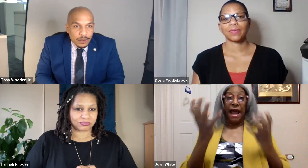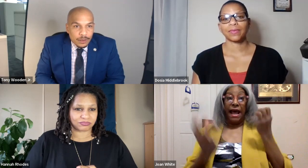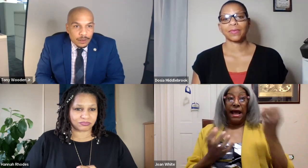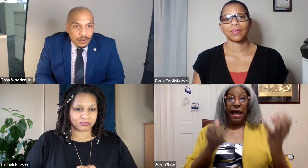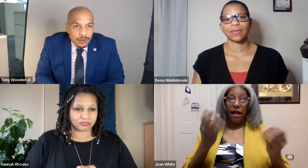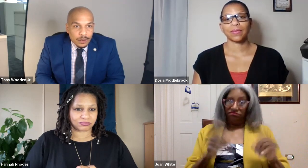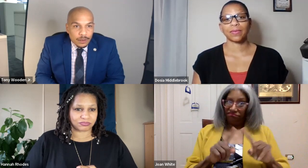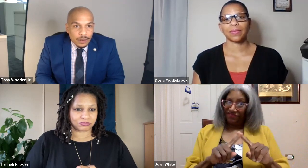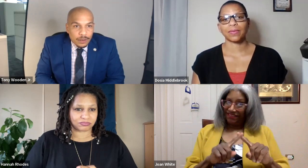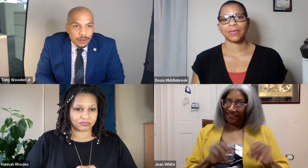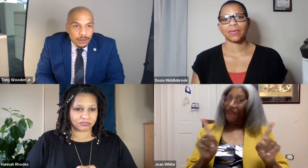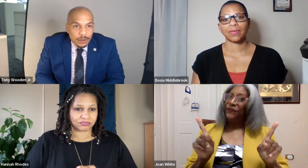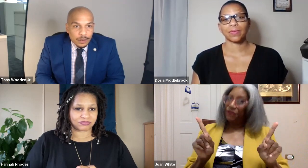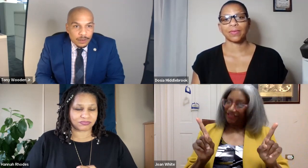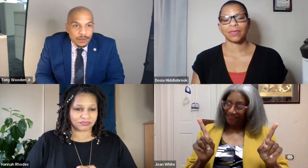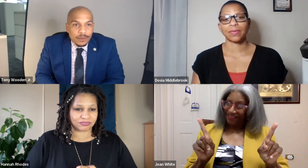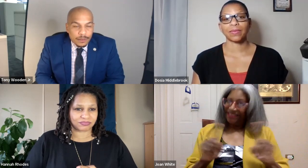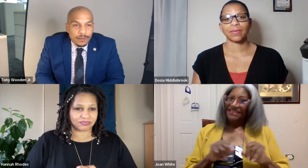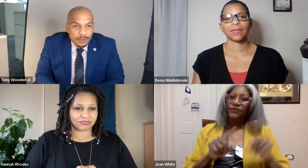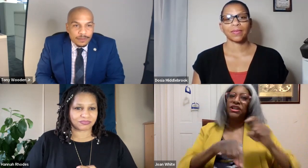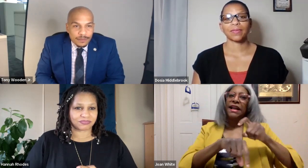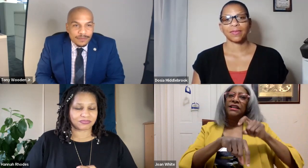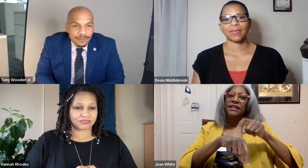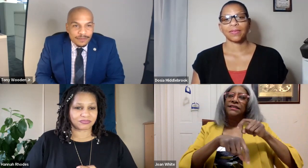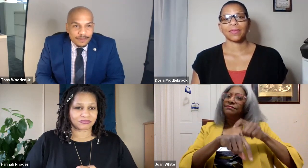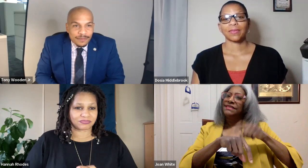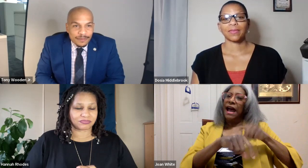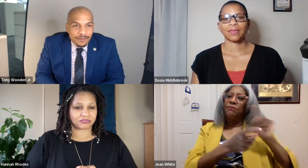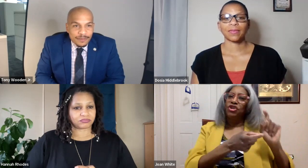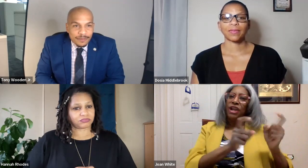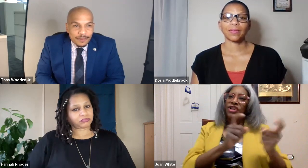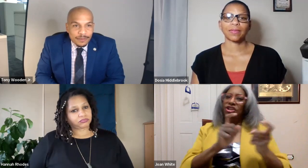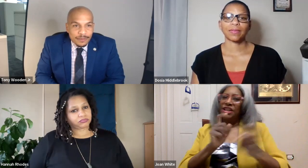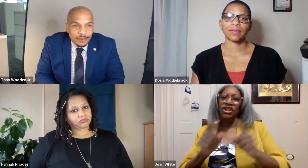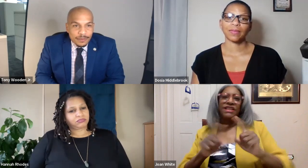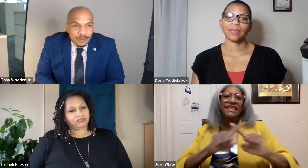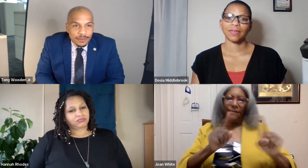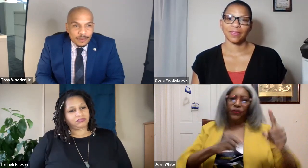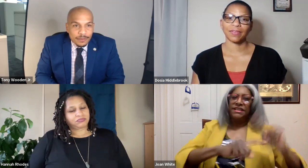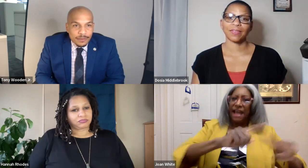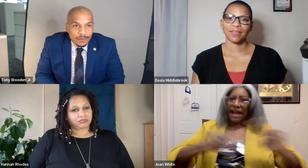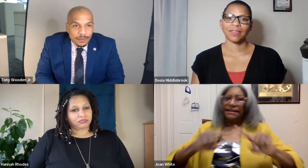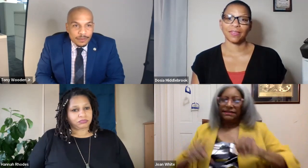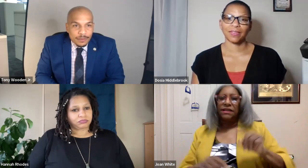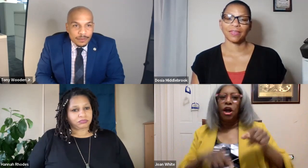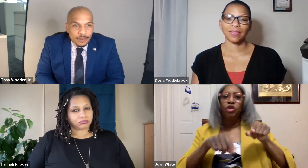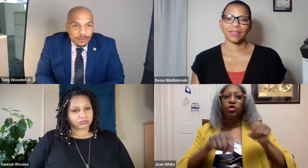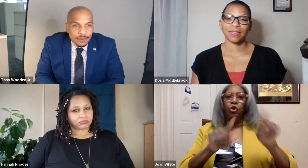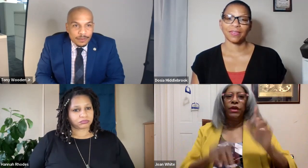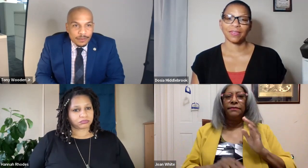very different. When you talk about sign language, it was different. At that time, time changes,